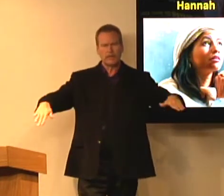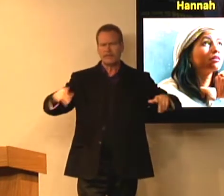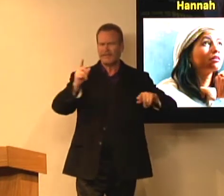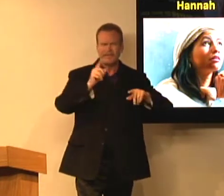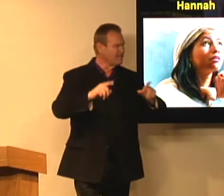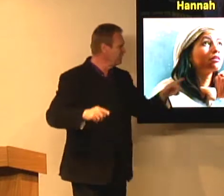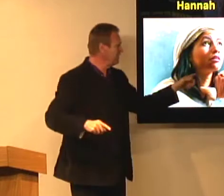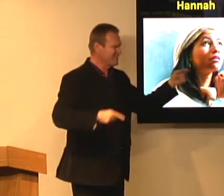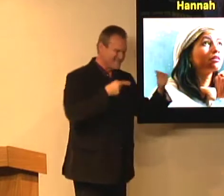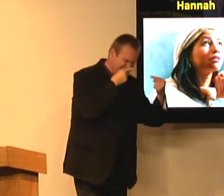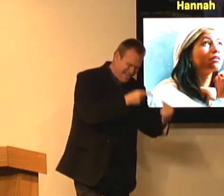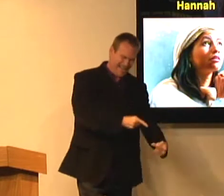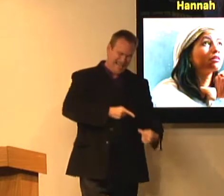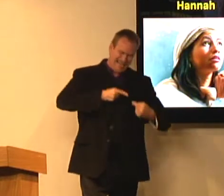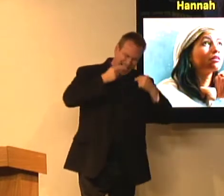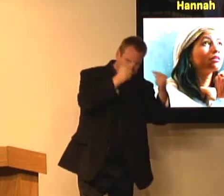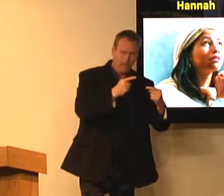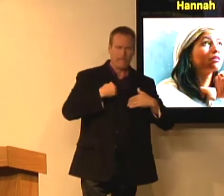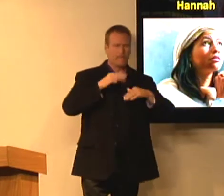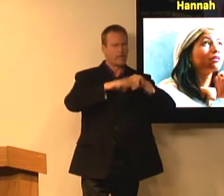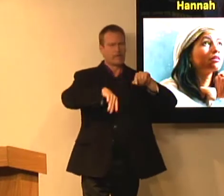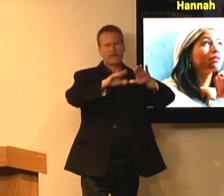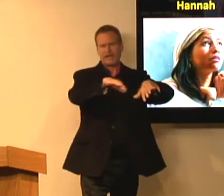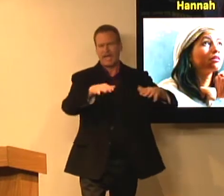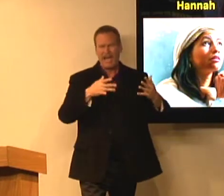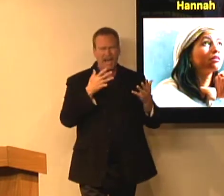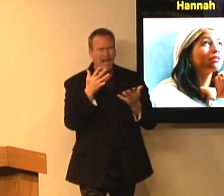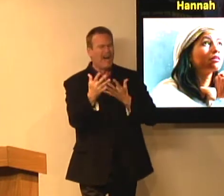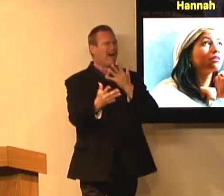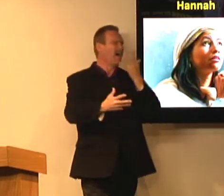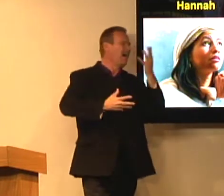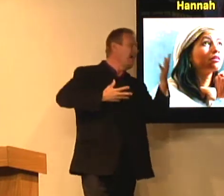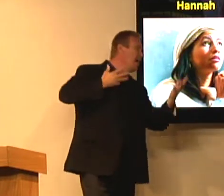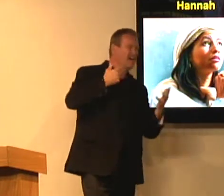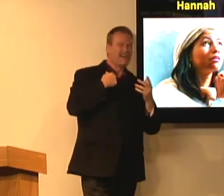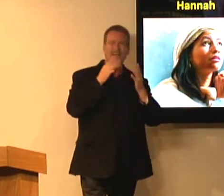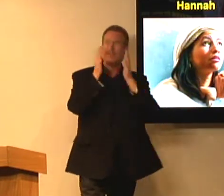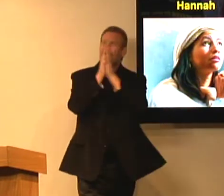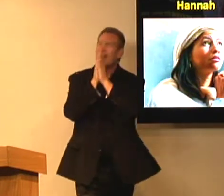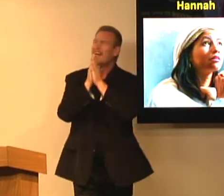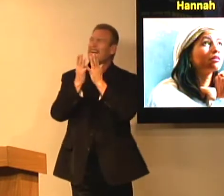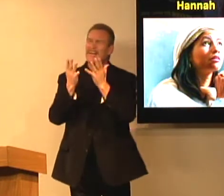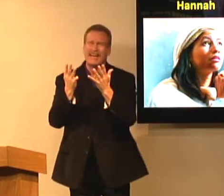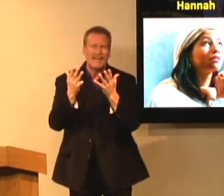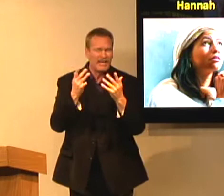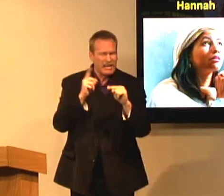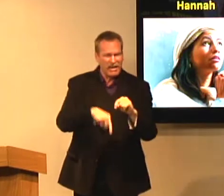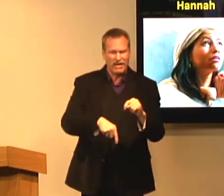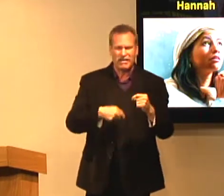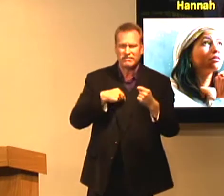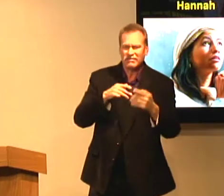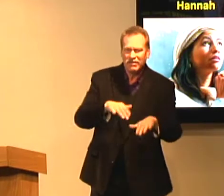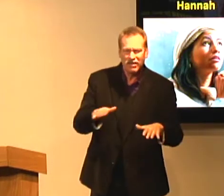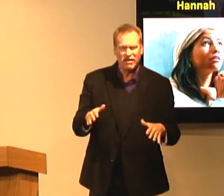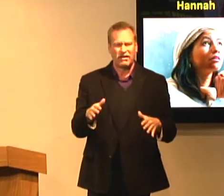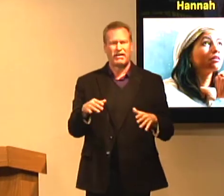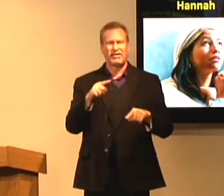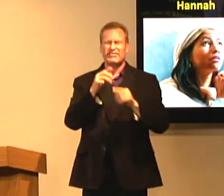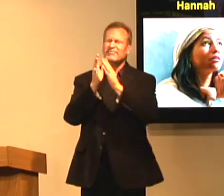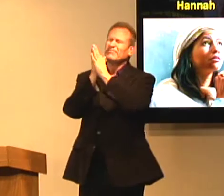prayed. She could not have children. She had struggled and could never bear children. And she had cried out to the Lord and said,